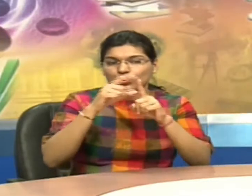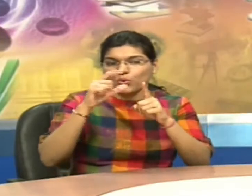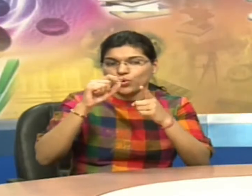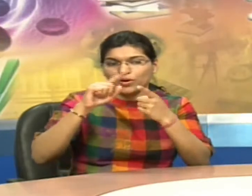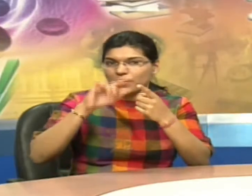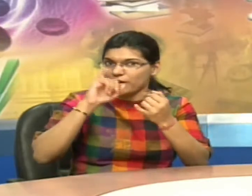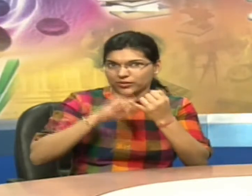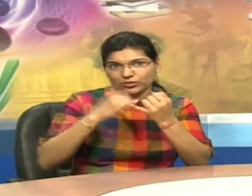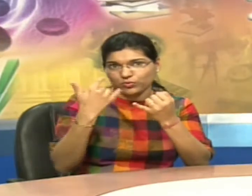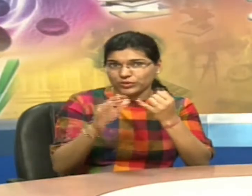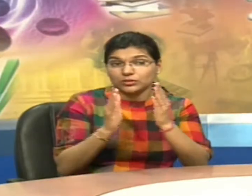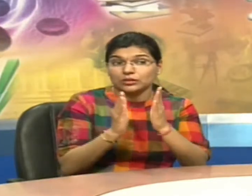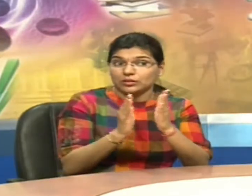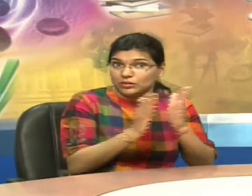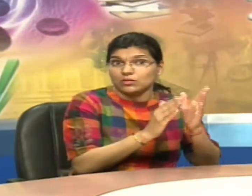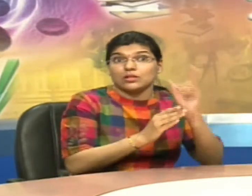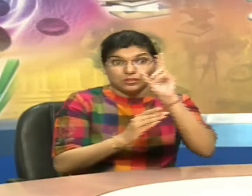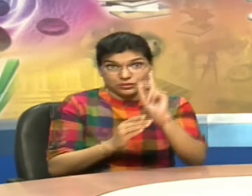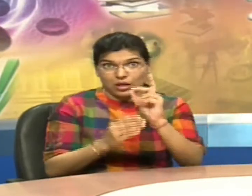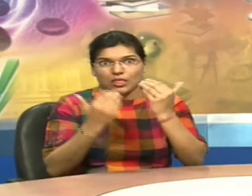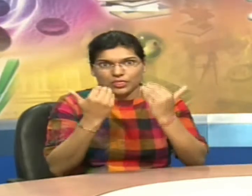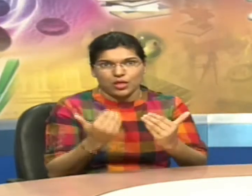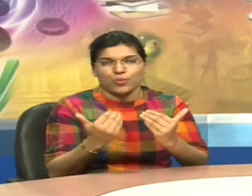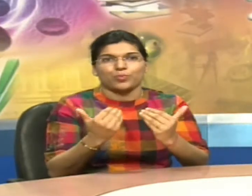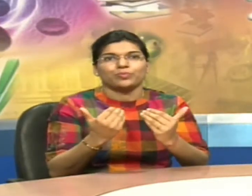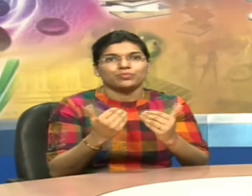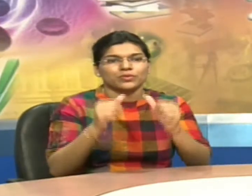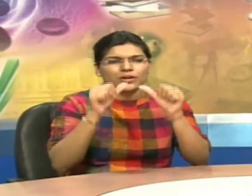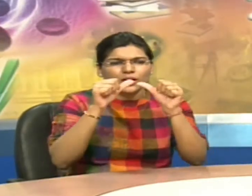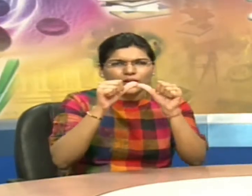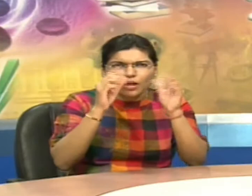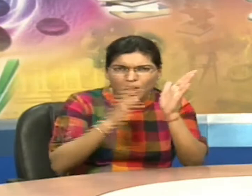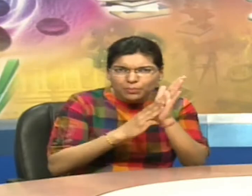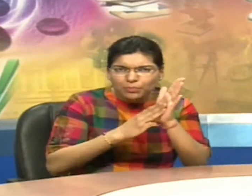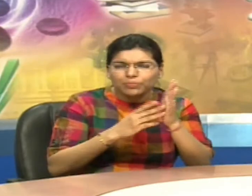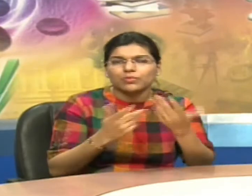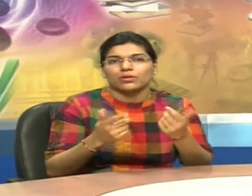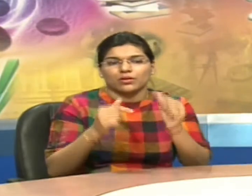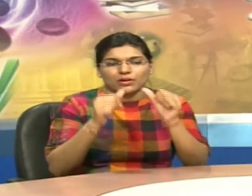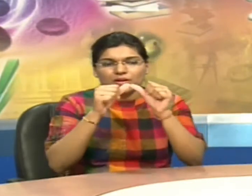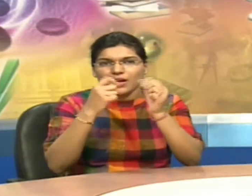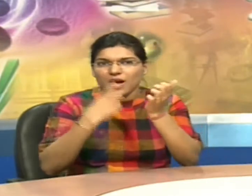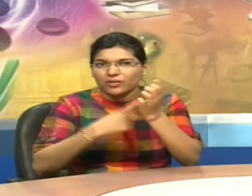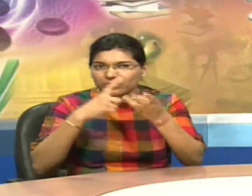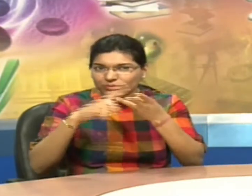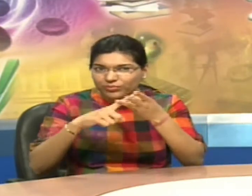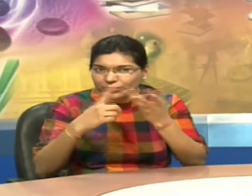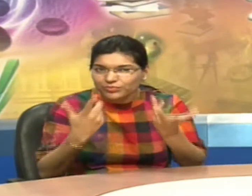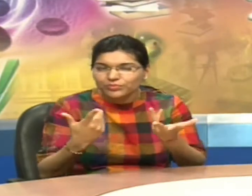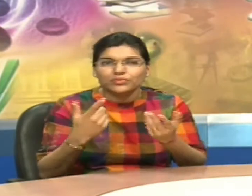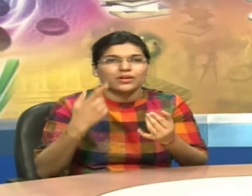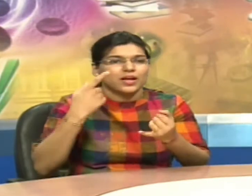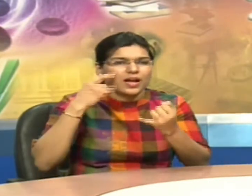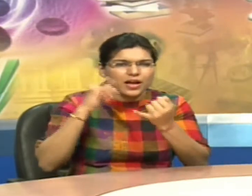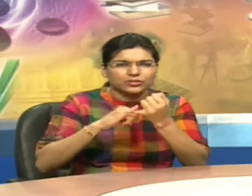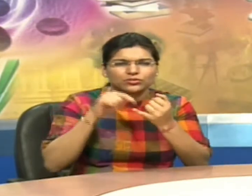We have seen how do and does have rules. Similarly, now we will see it for